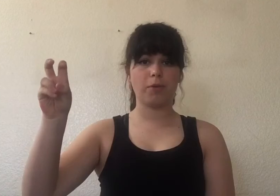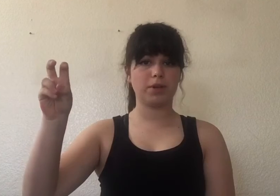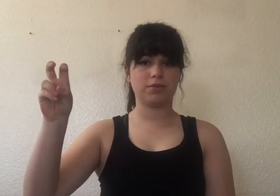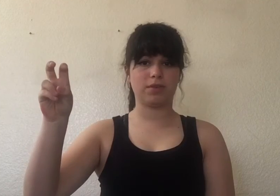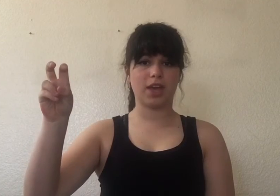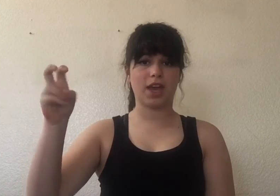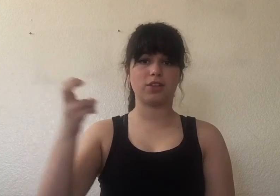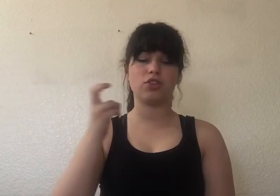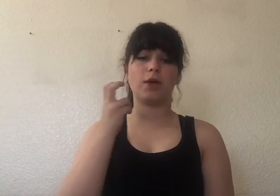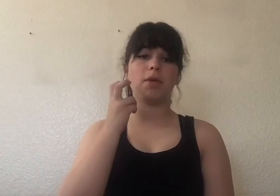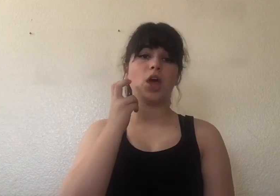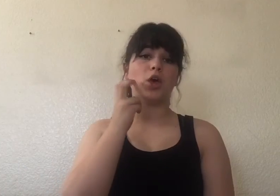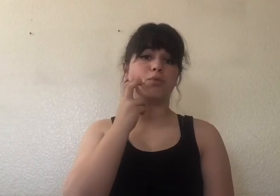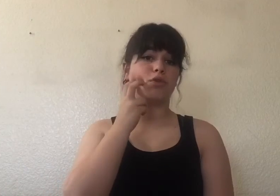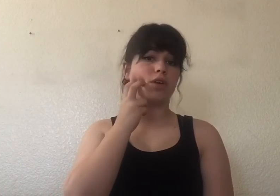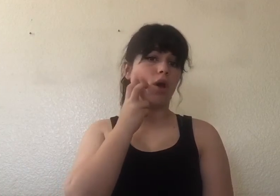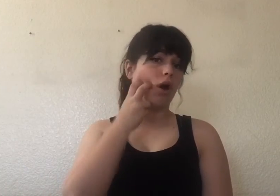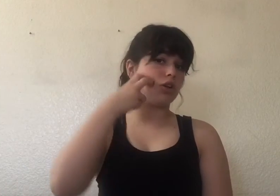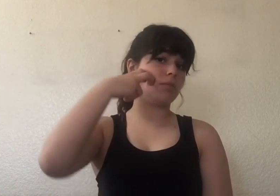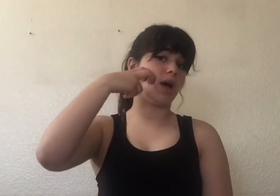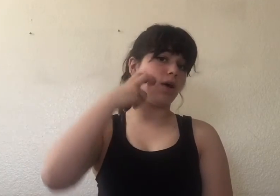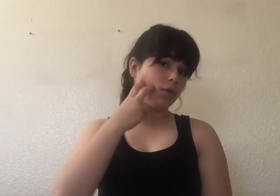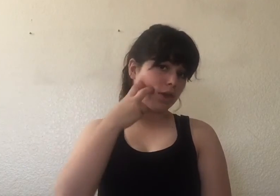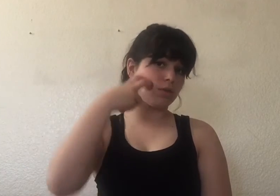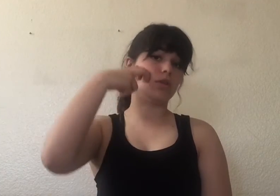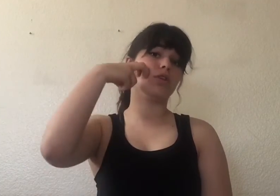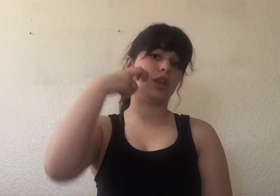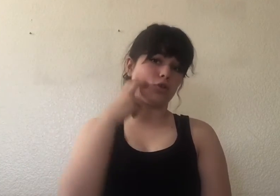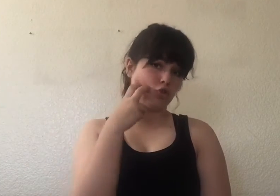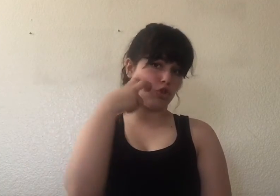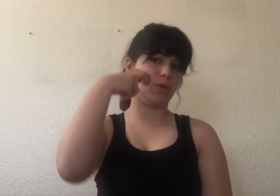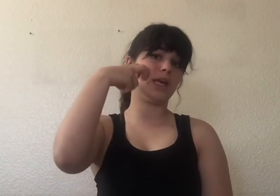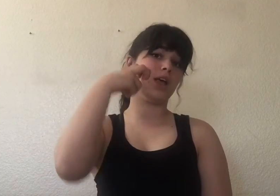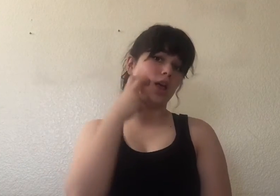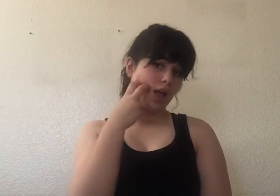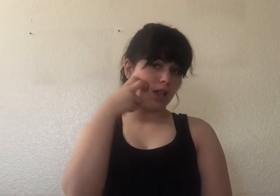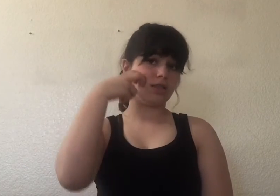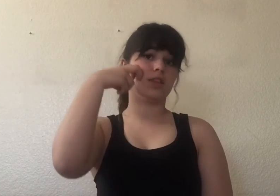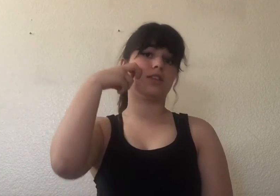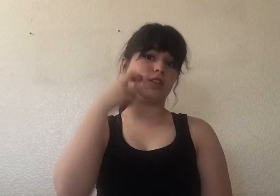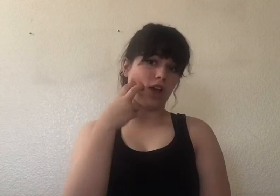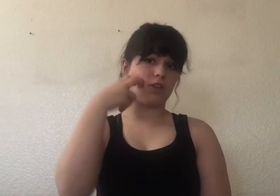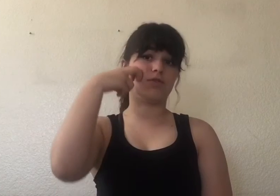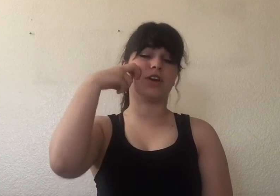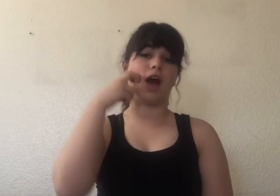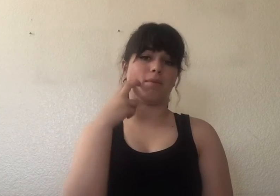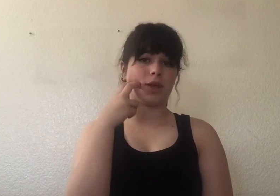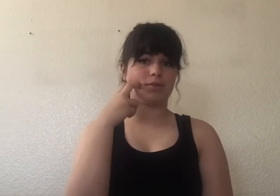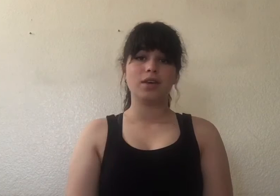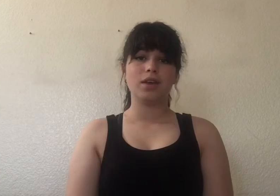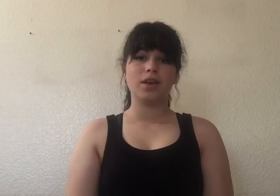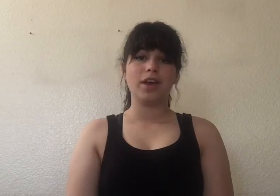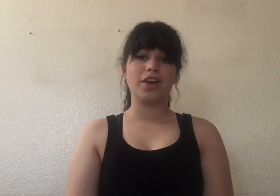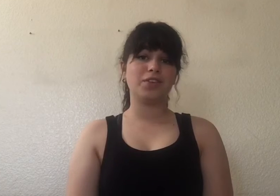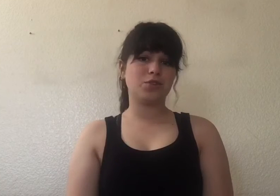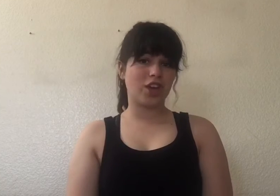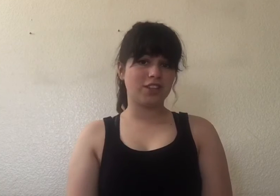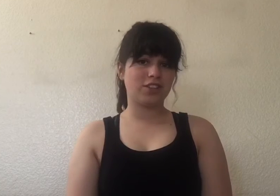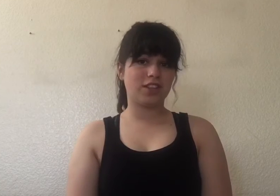sharpened V hand shape and move it on your mouth and like you're chewing, this is a sign for gum. If you change